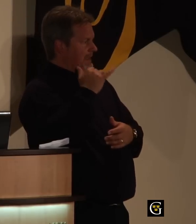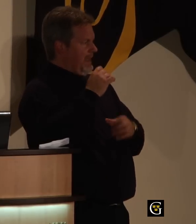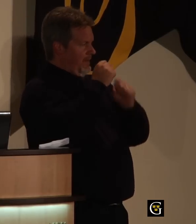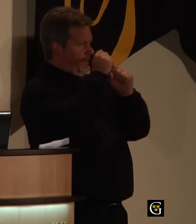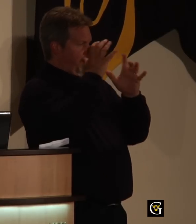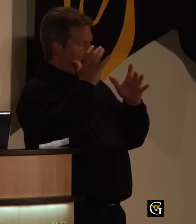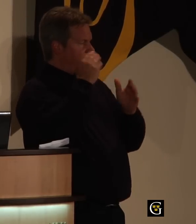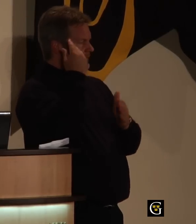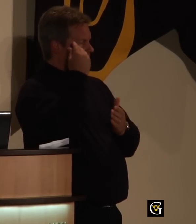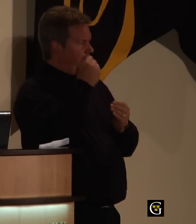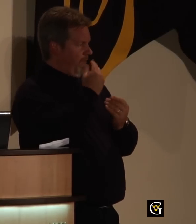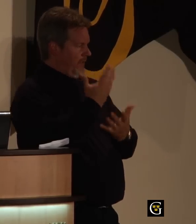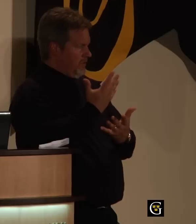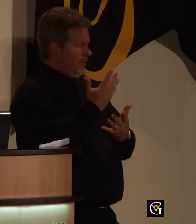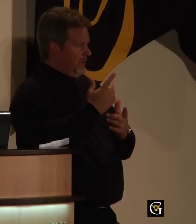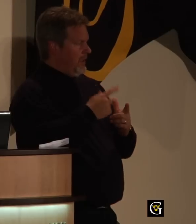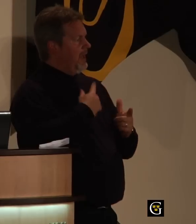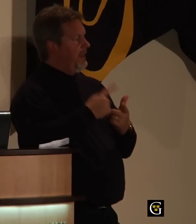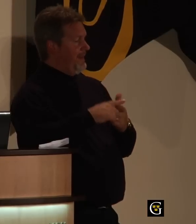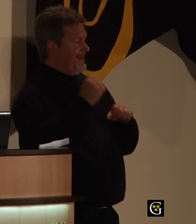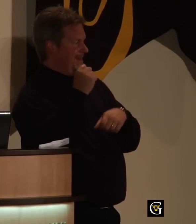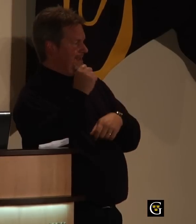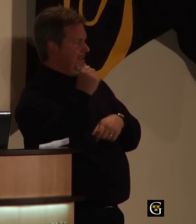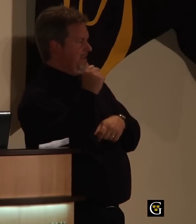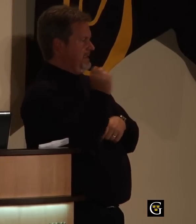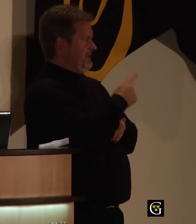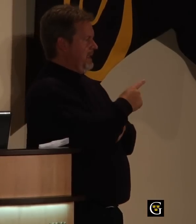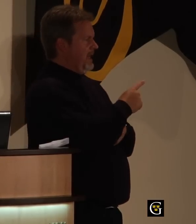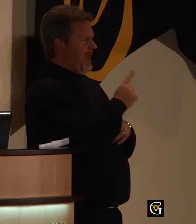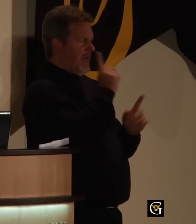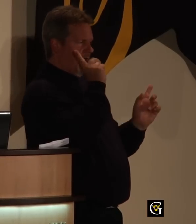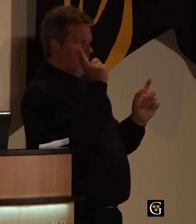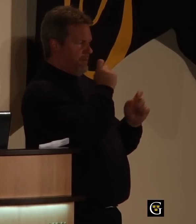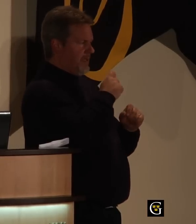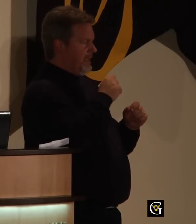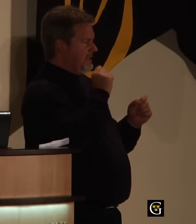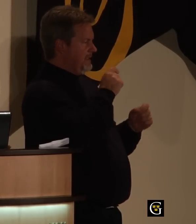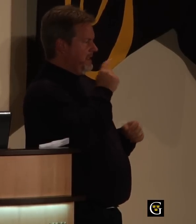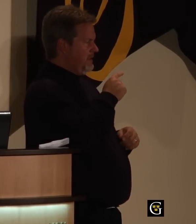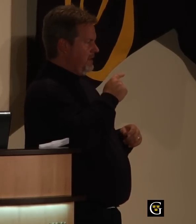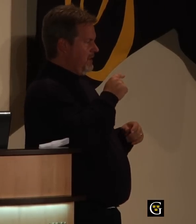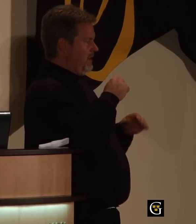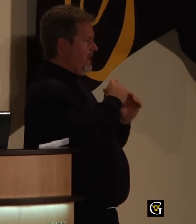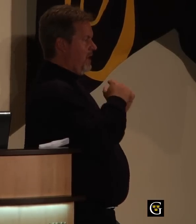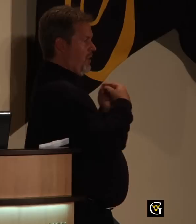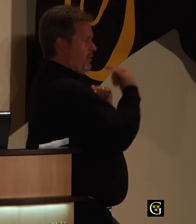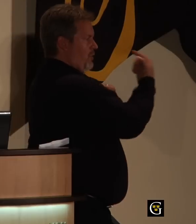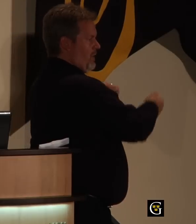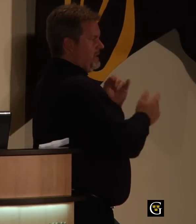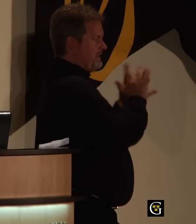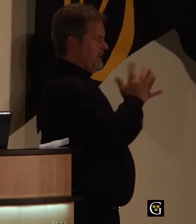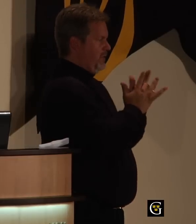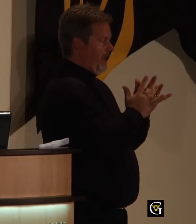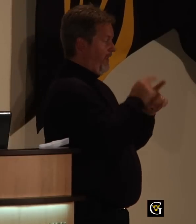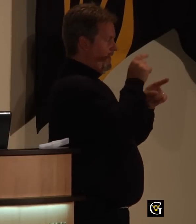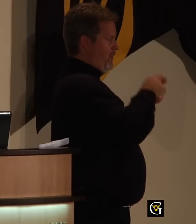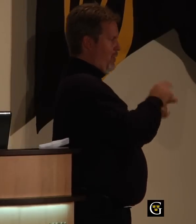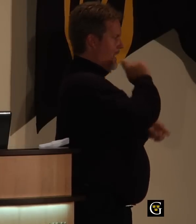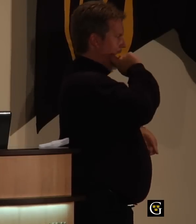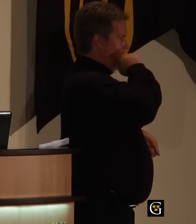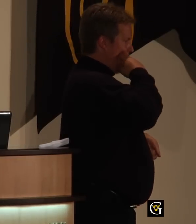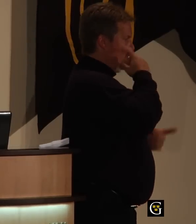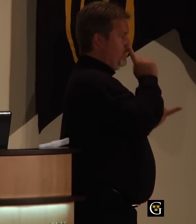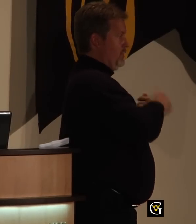information. And that just sends a very complicated signal over the internet, the word apple, okay, to